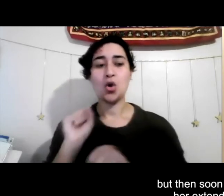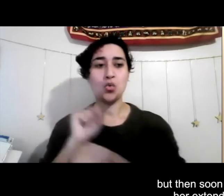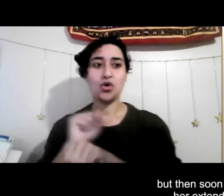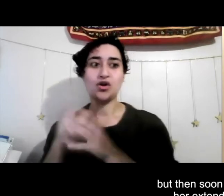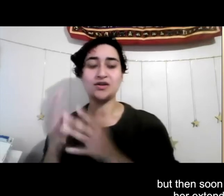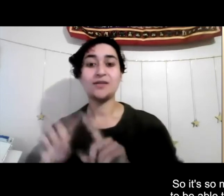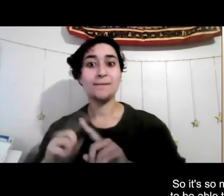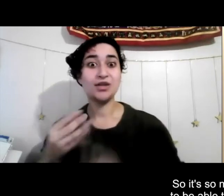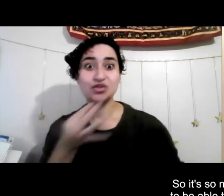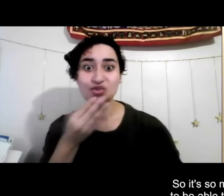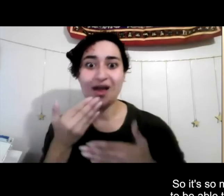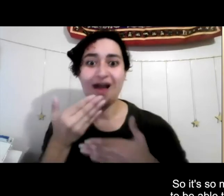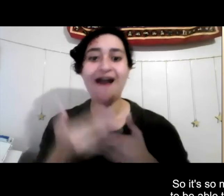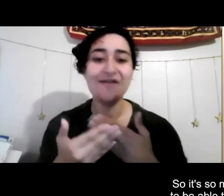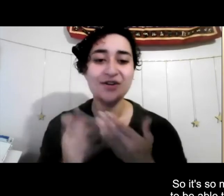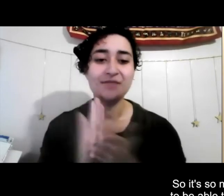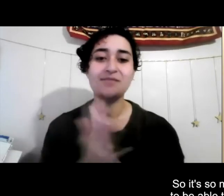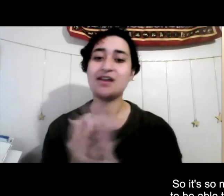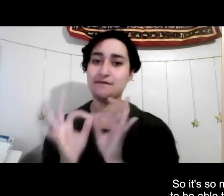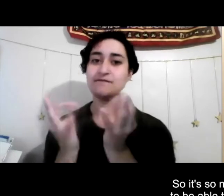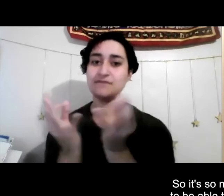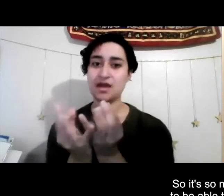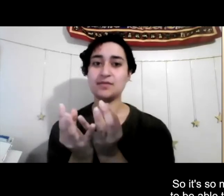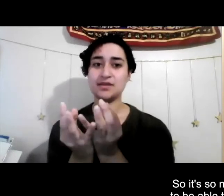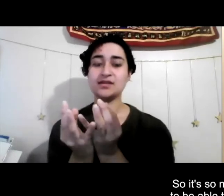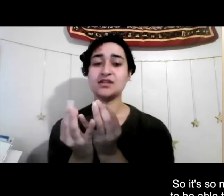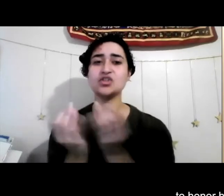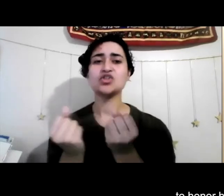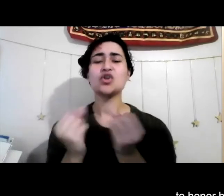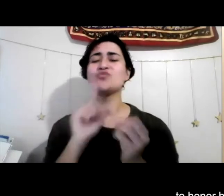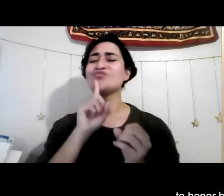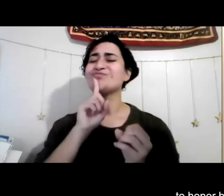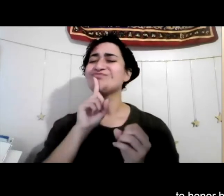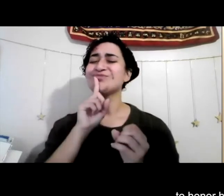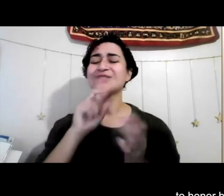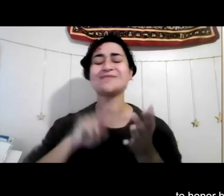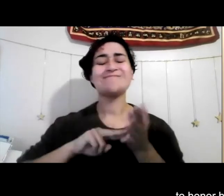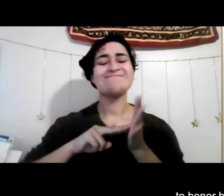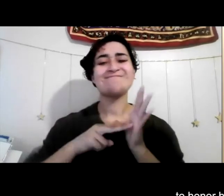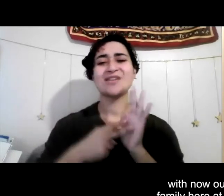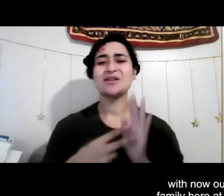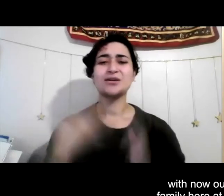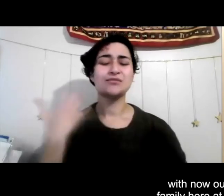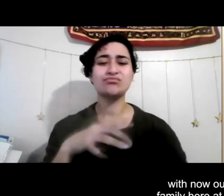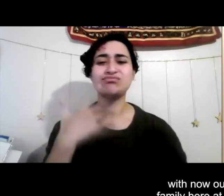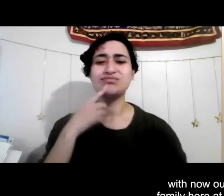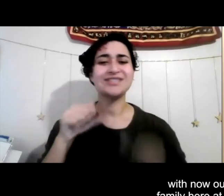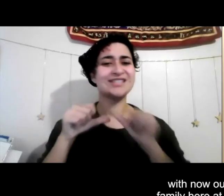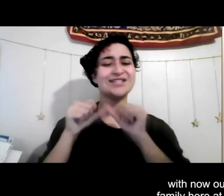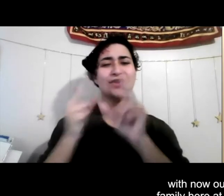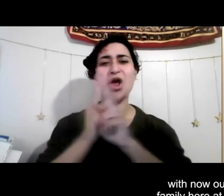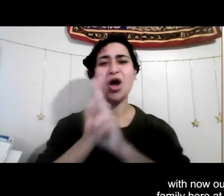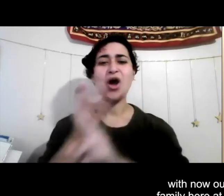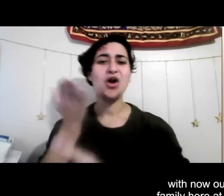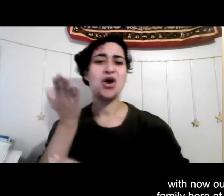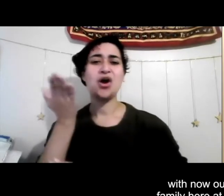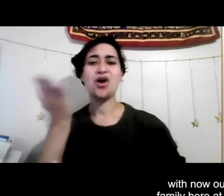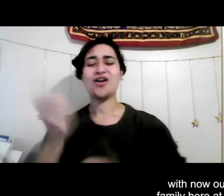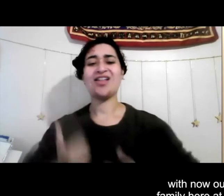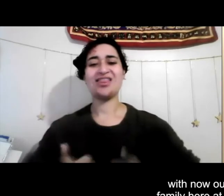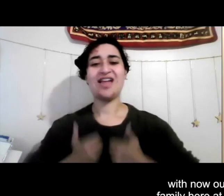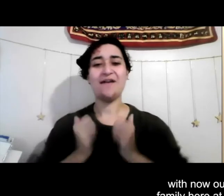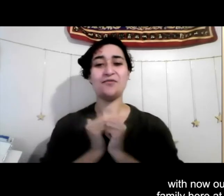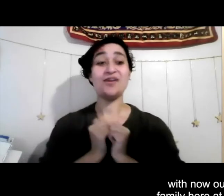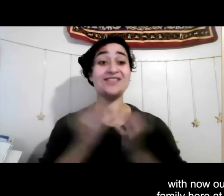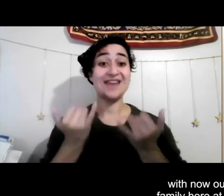family. So it's so meaningful to be able to continue to honor her legacy with now our extended